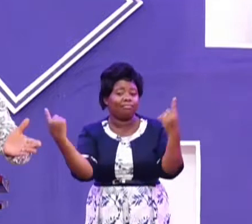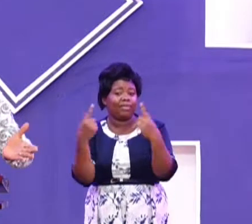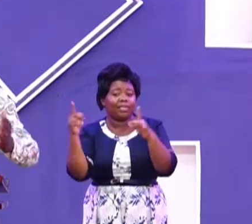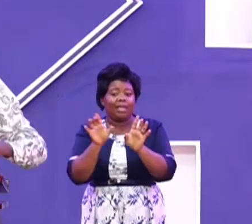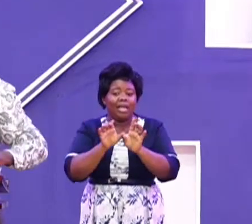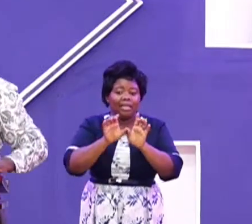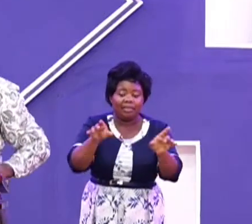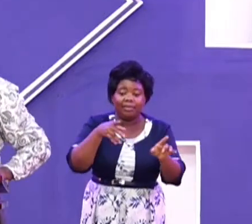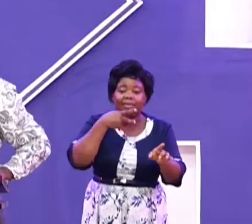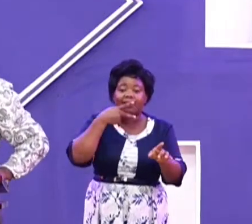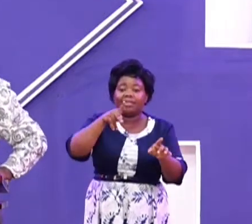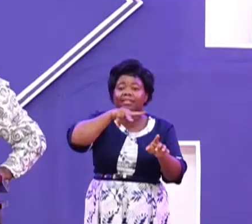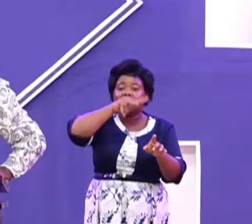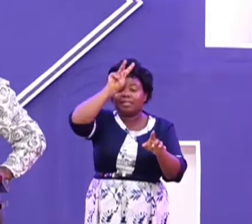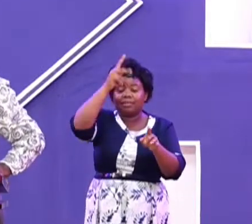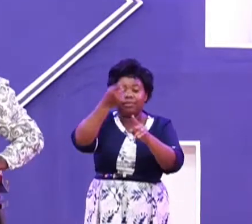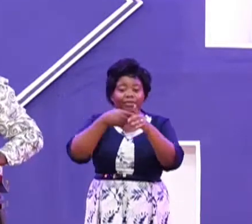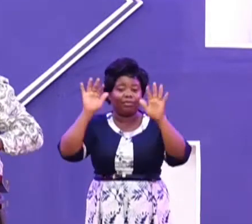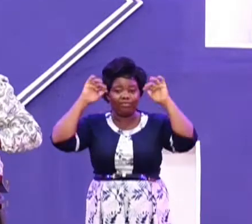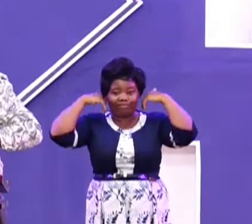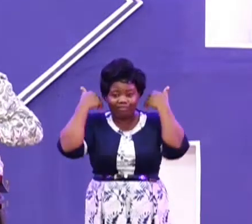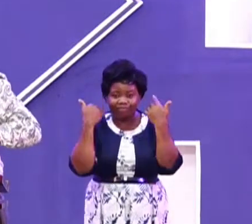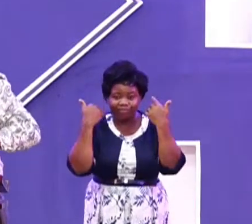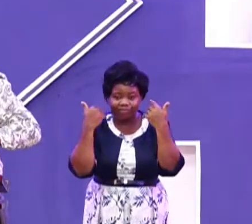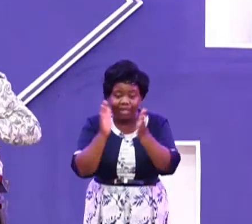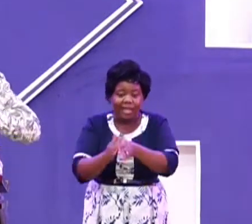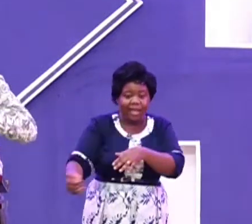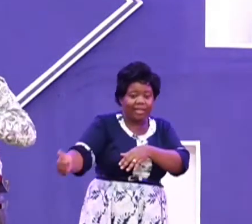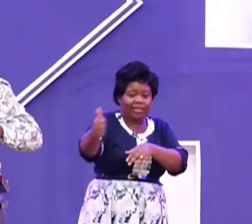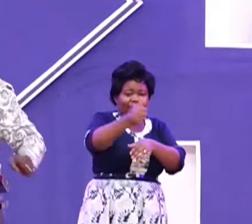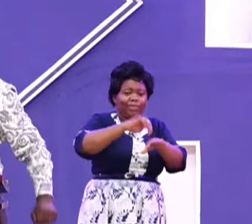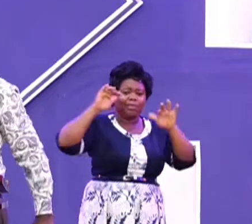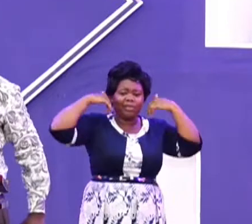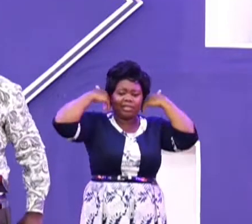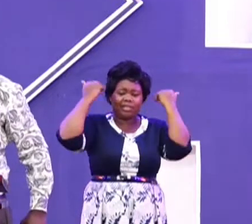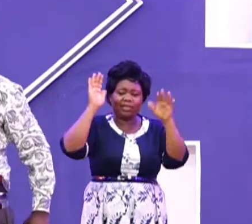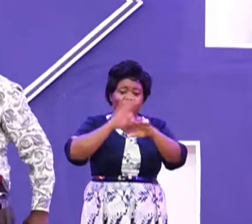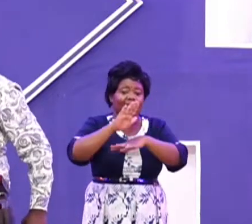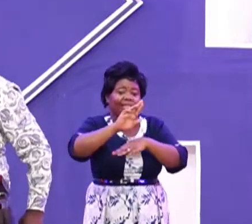the goats. And he will place the sheep on his right,